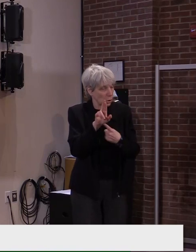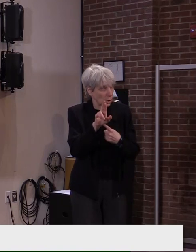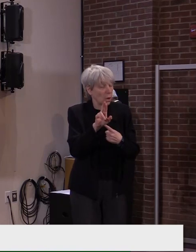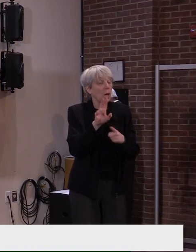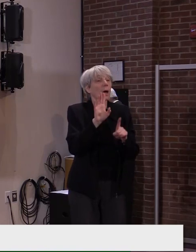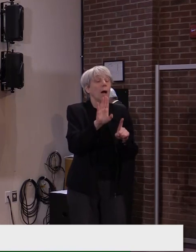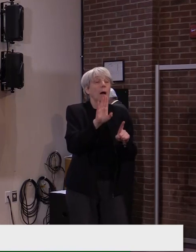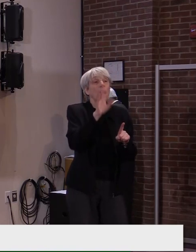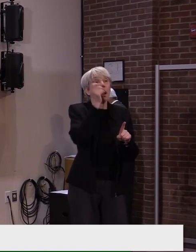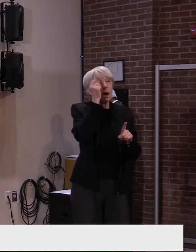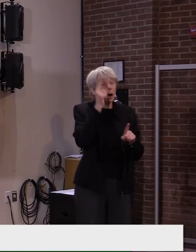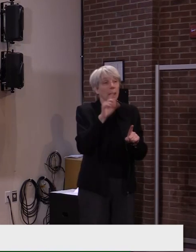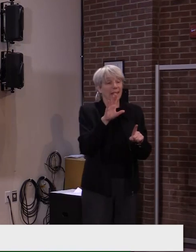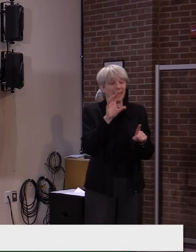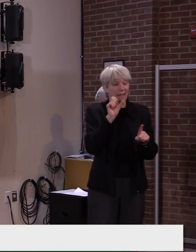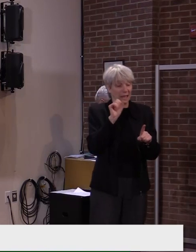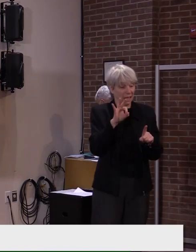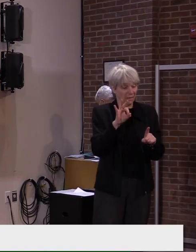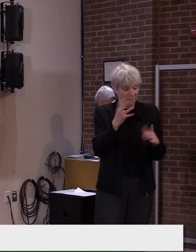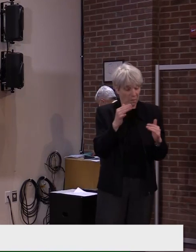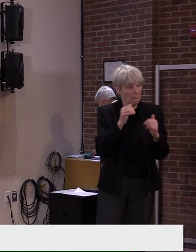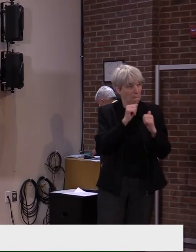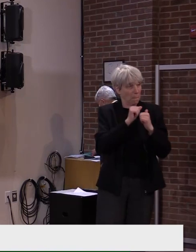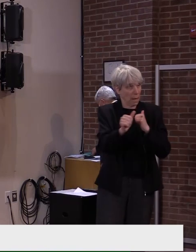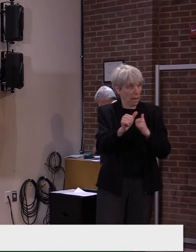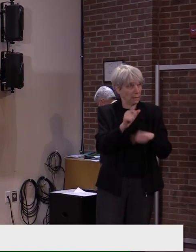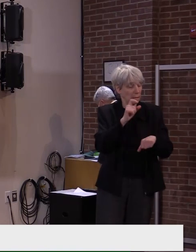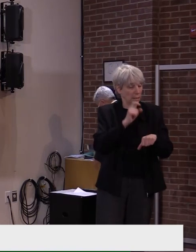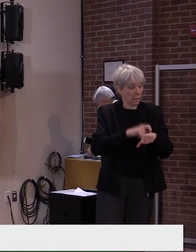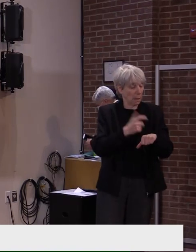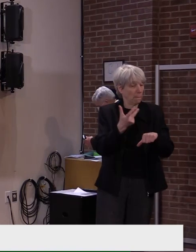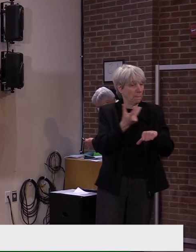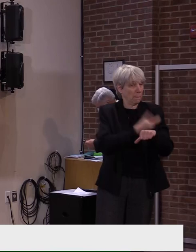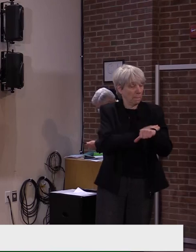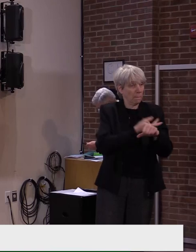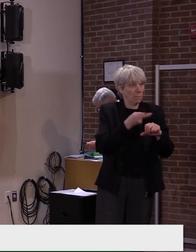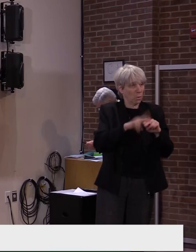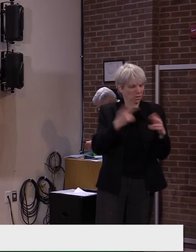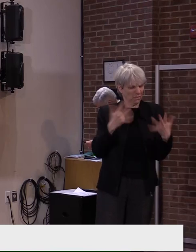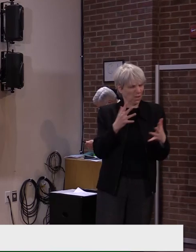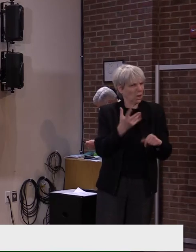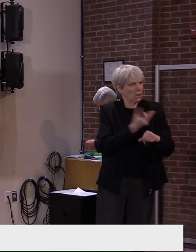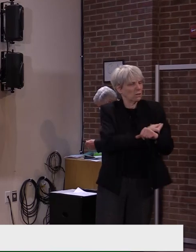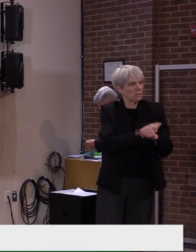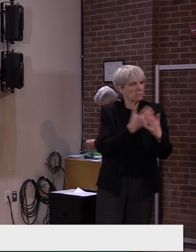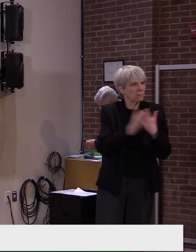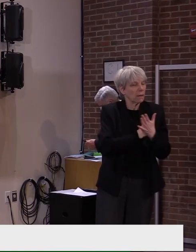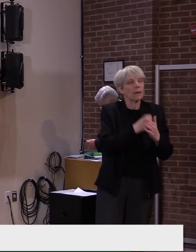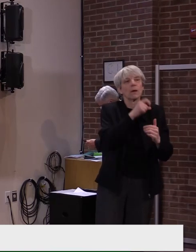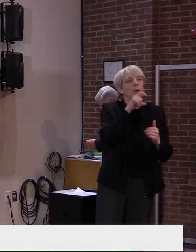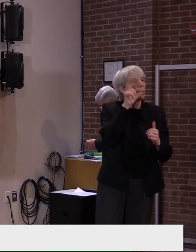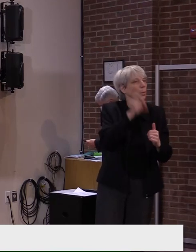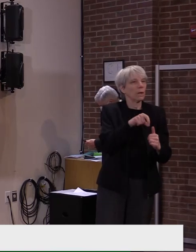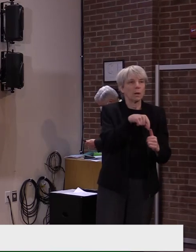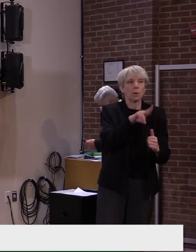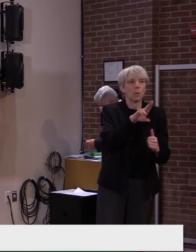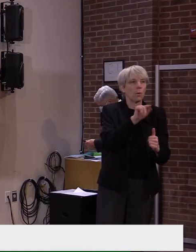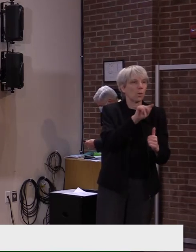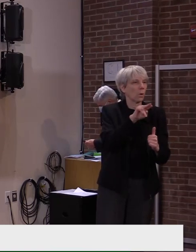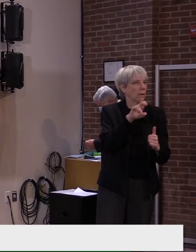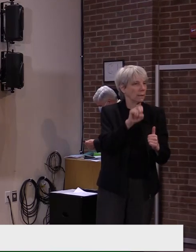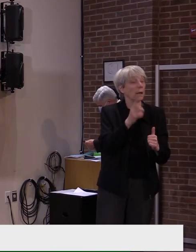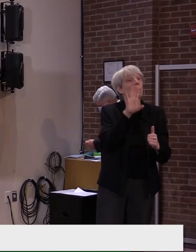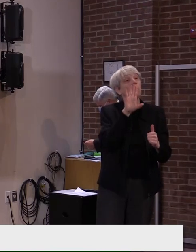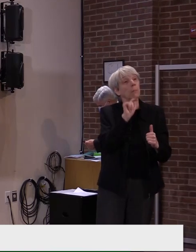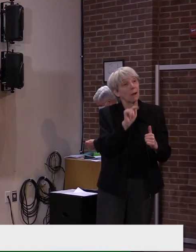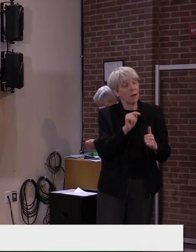mRNA vaccine or 2 months since J&J, still do not need to quarantine, though a test is recommended